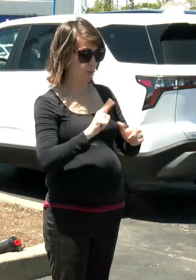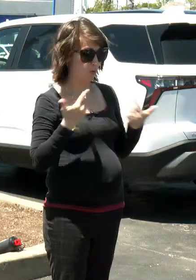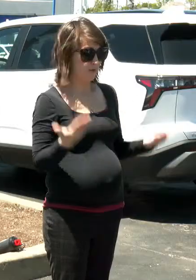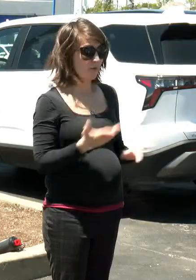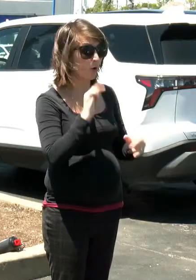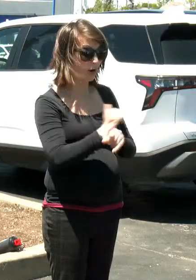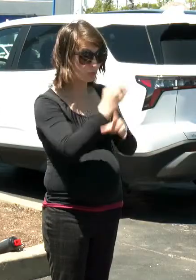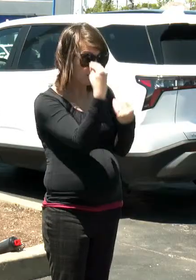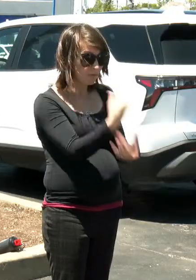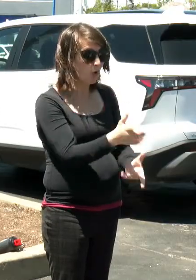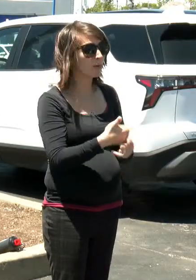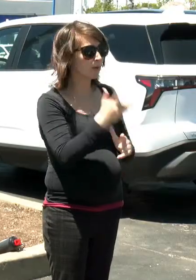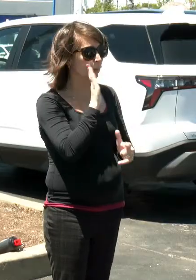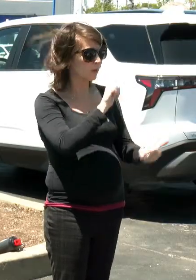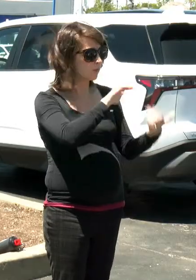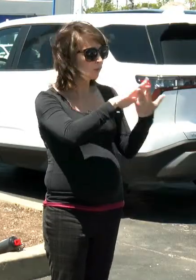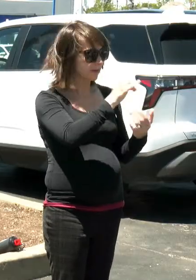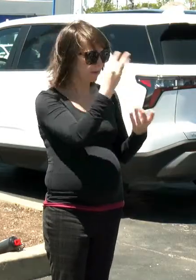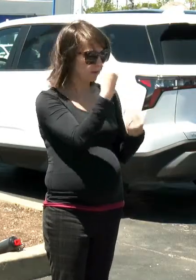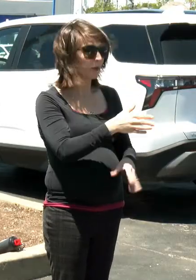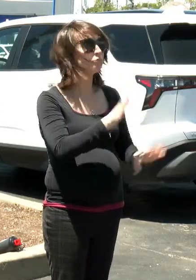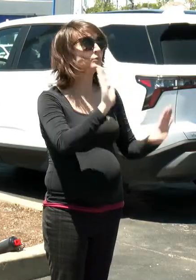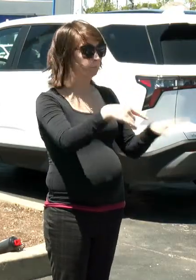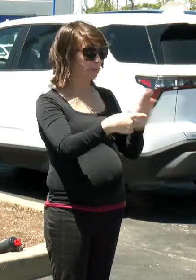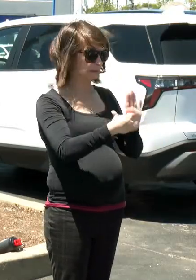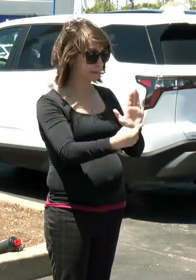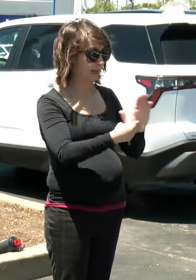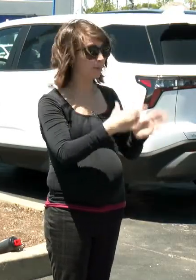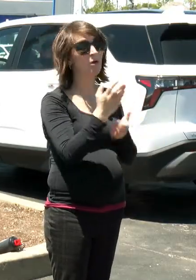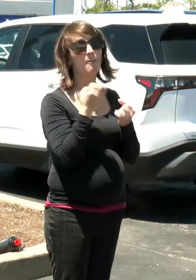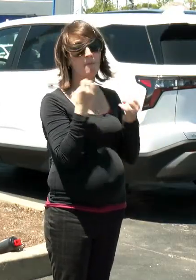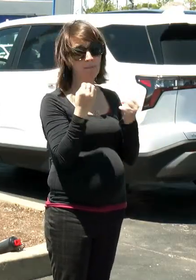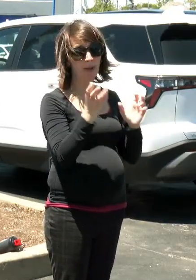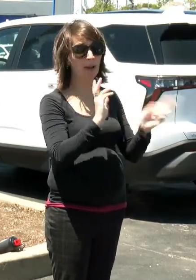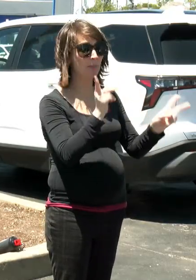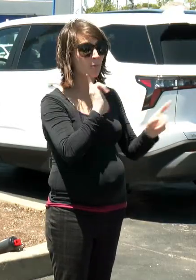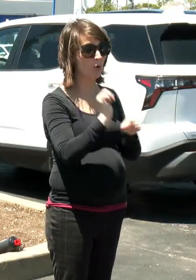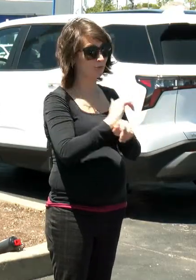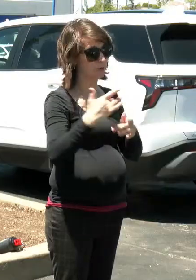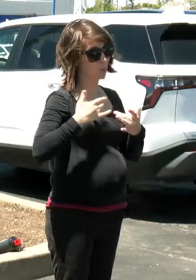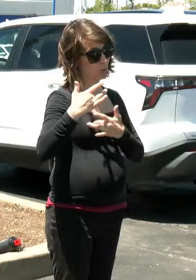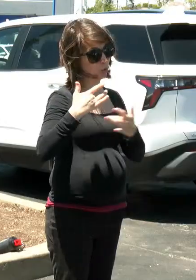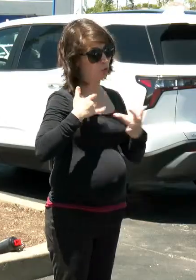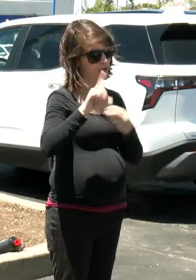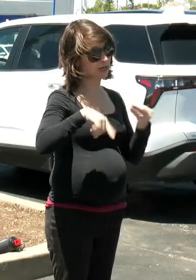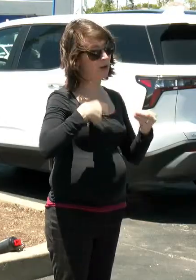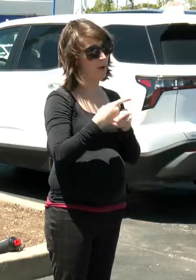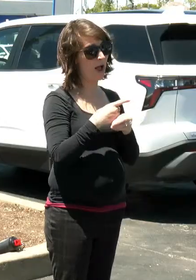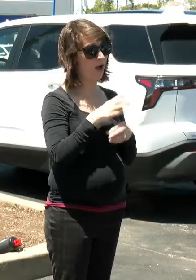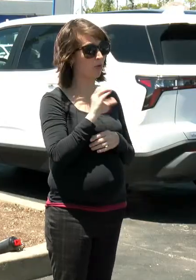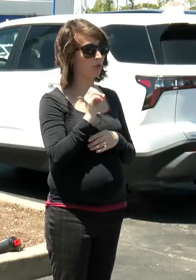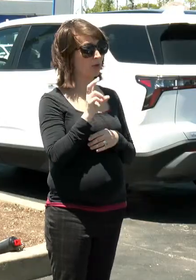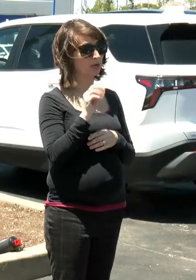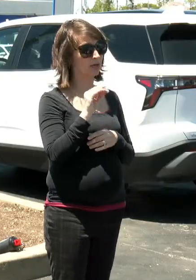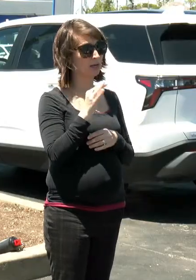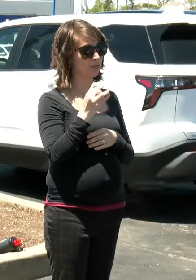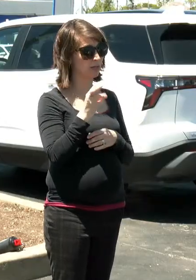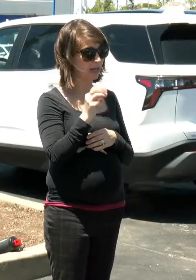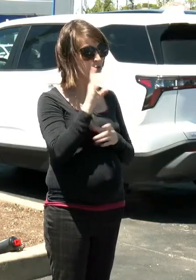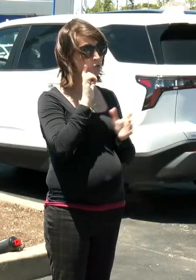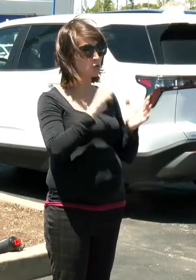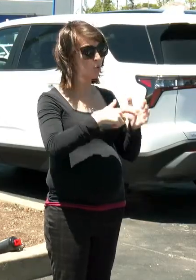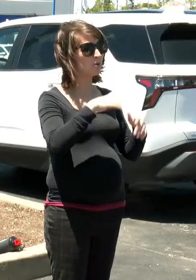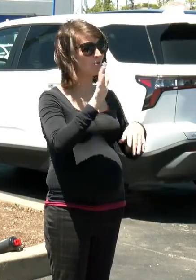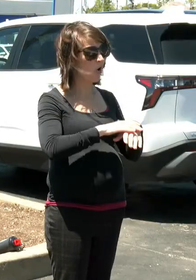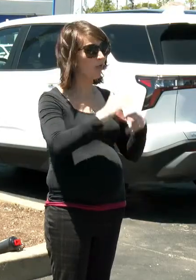addressing misinformation. For example, right now we know that a lot of people are very worried about the condemnation note, the notices on